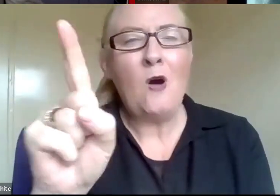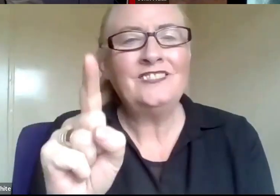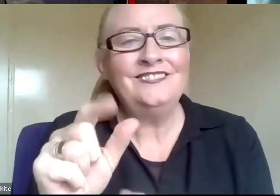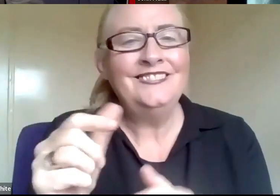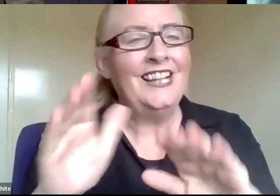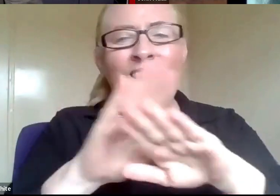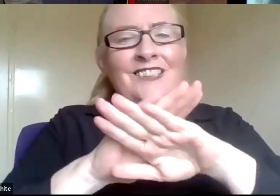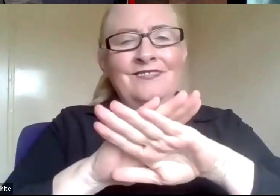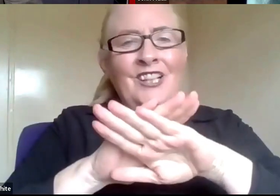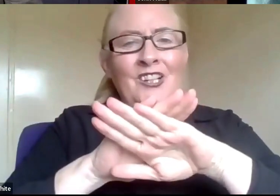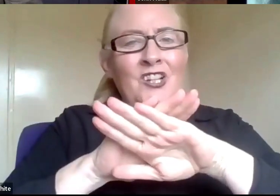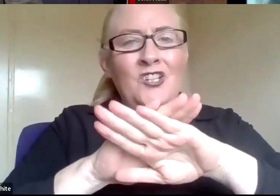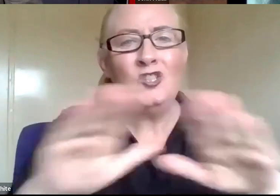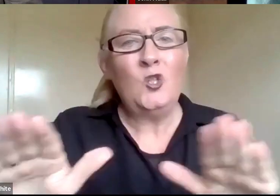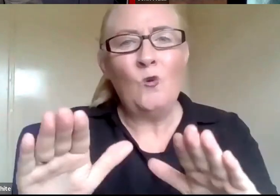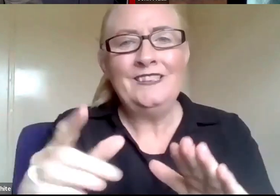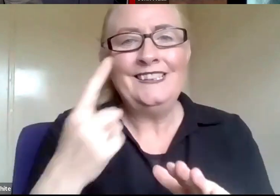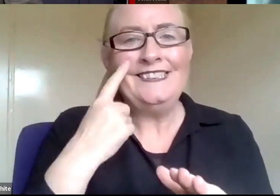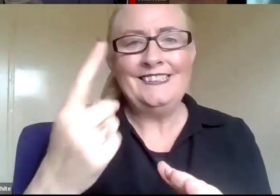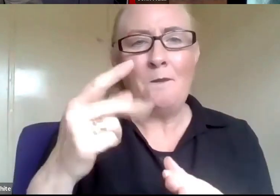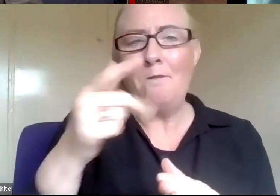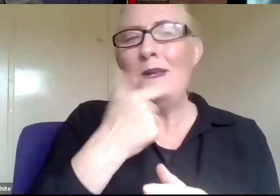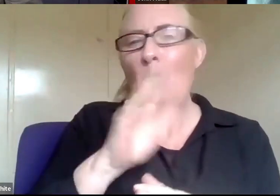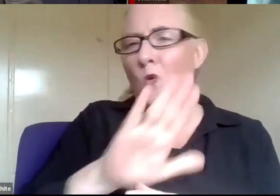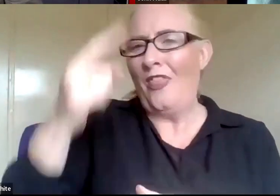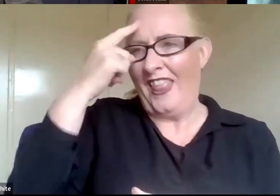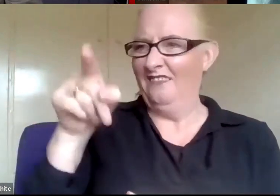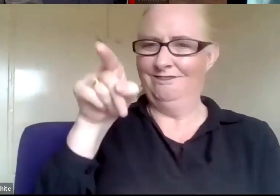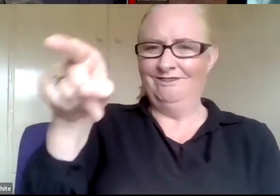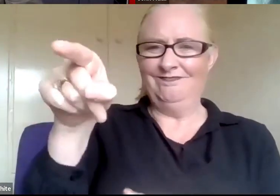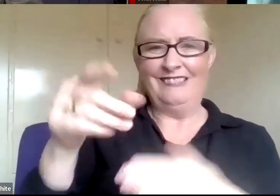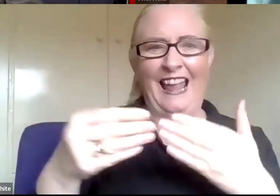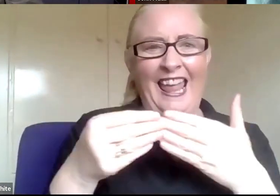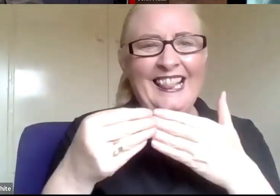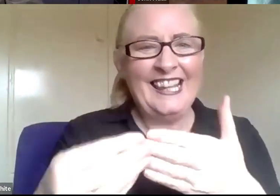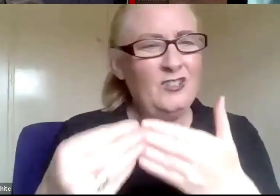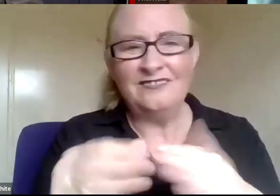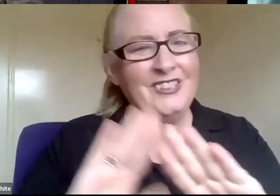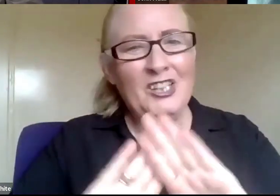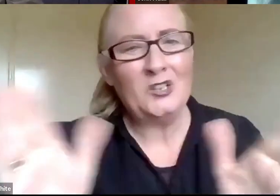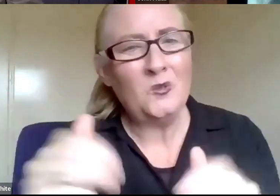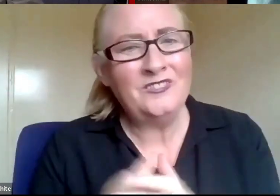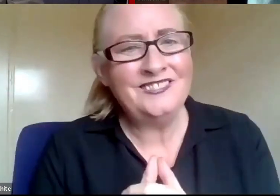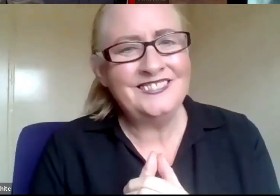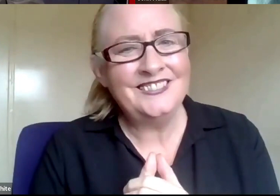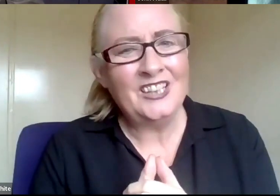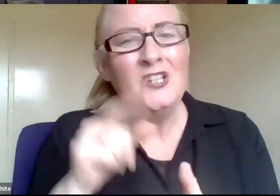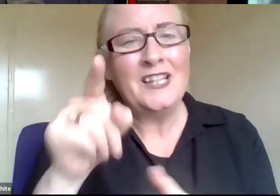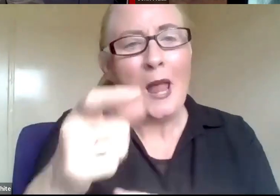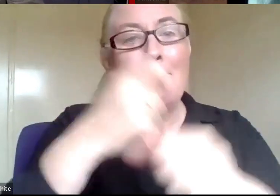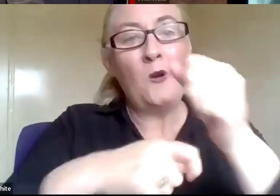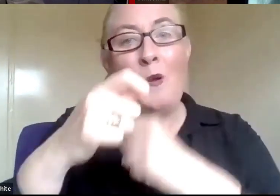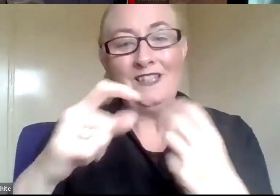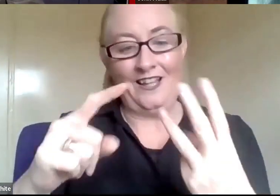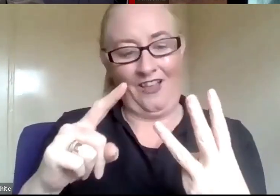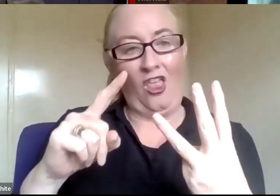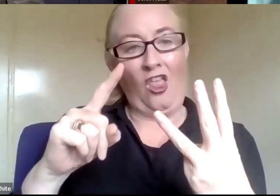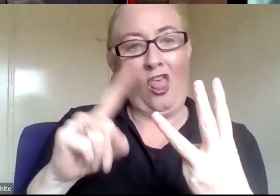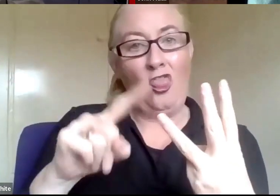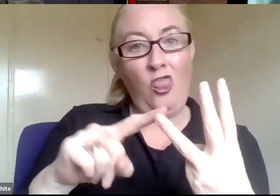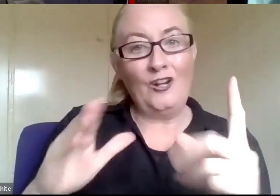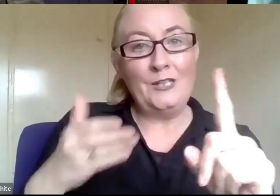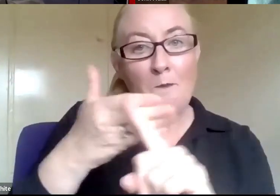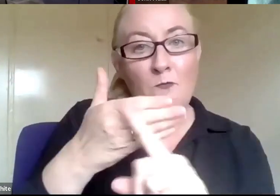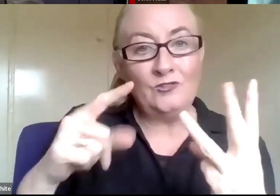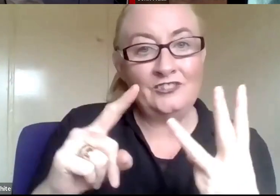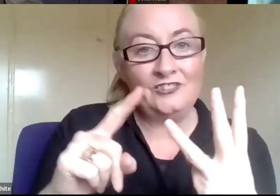was something not actually to do directly with leadership. It was about groups.